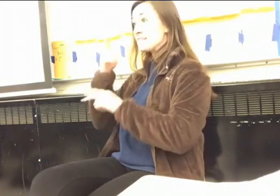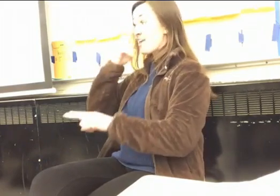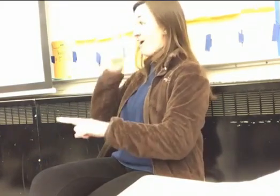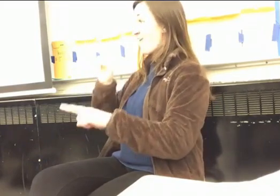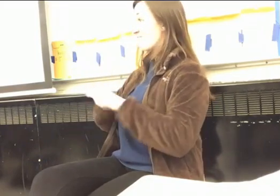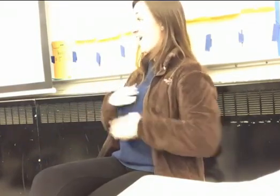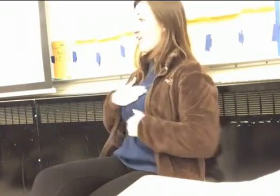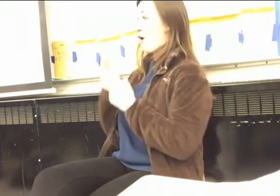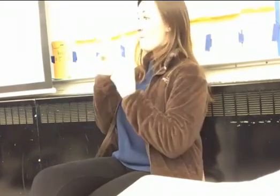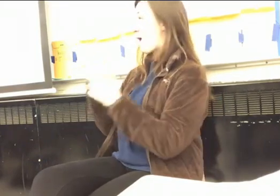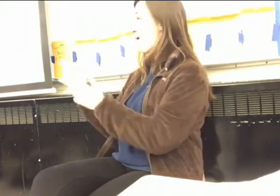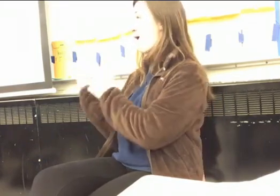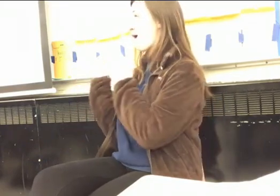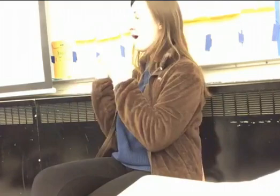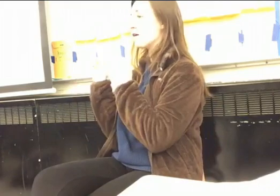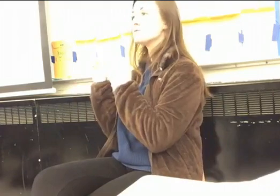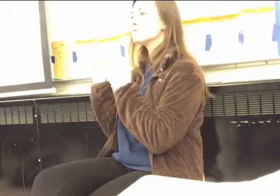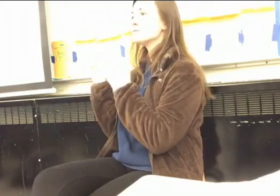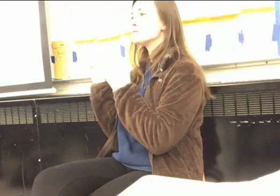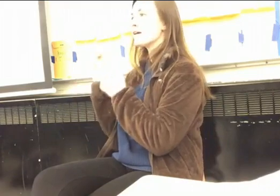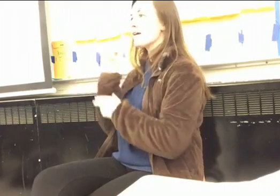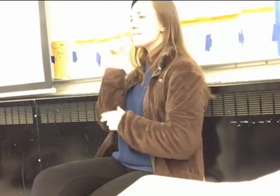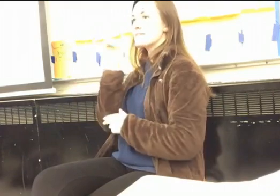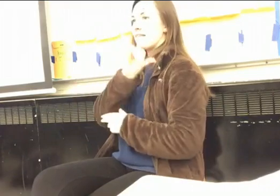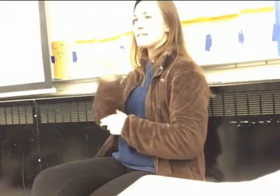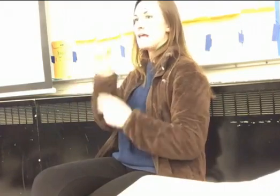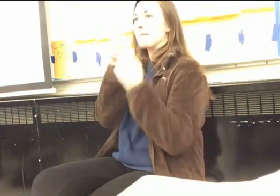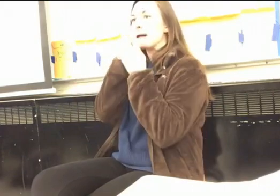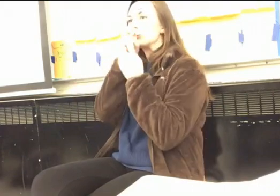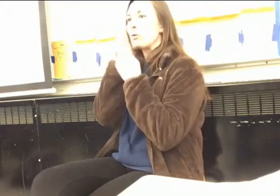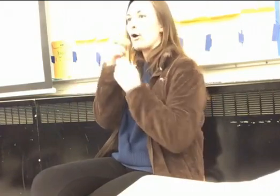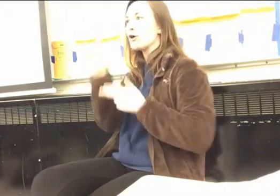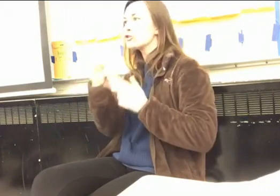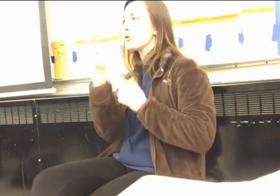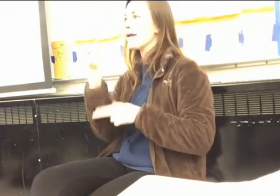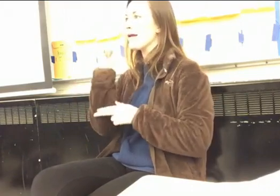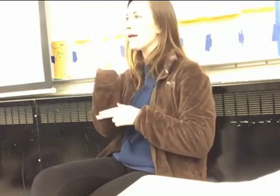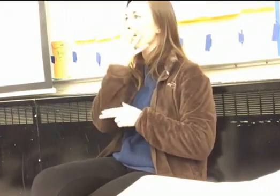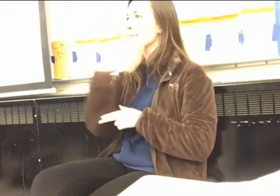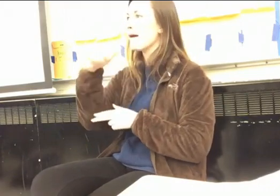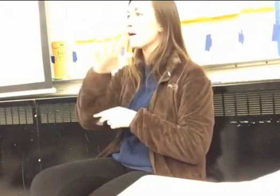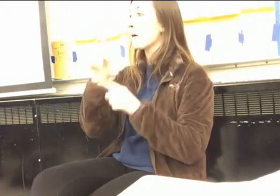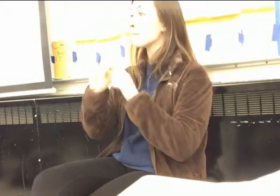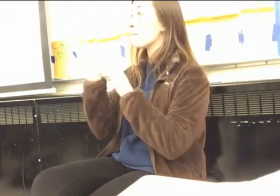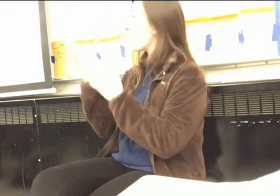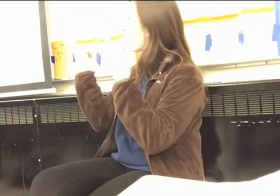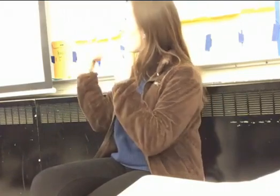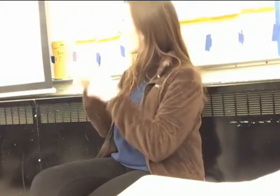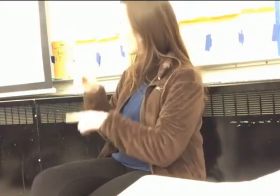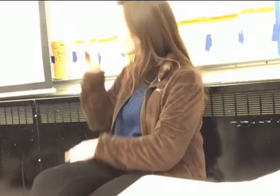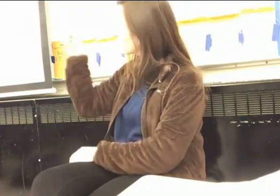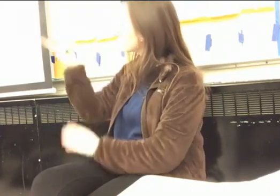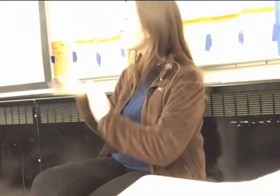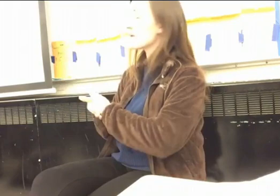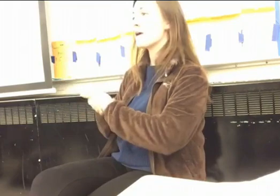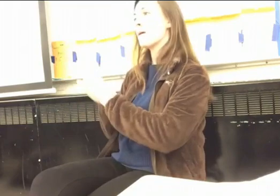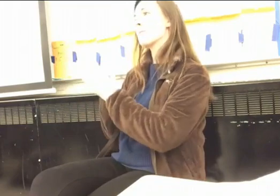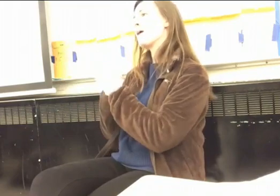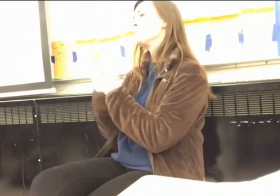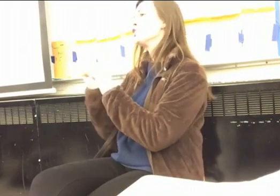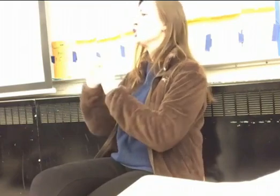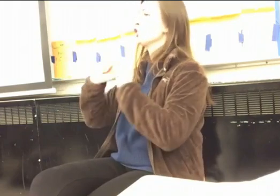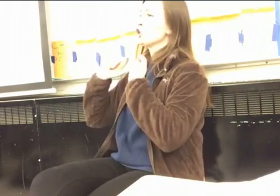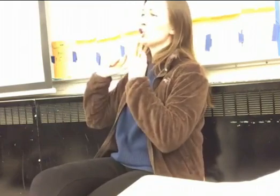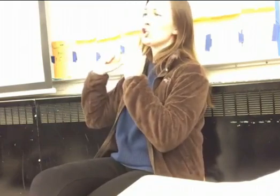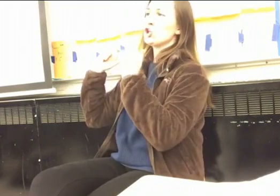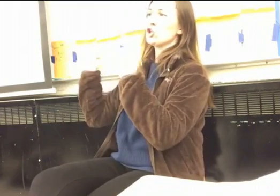be like somebody going out and shooting a squirrel in their backyard. Instead, what happens is there begins to become a massive level